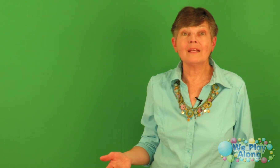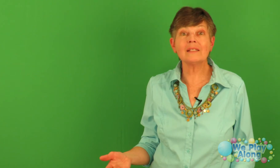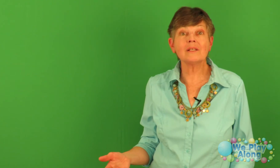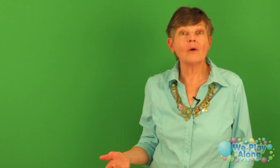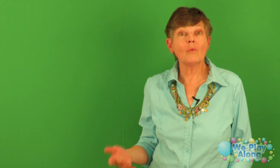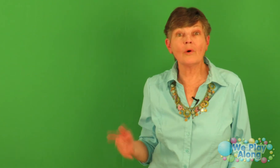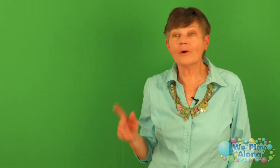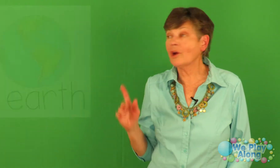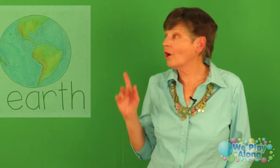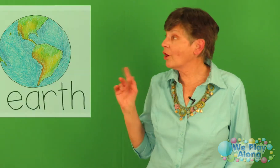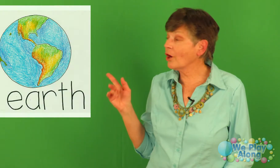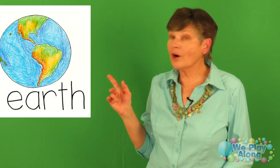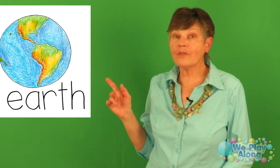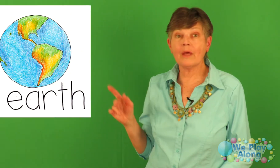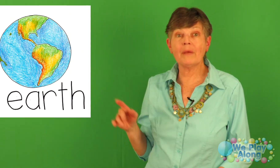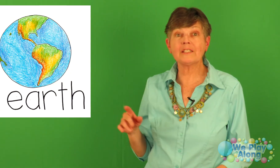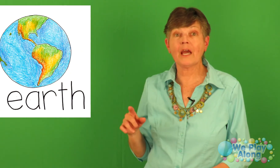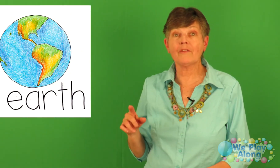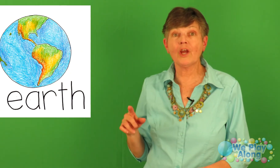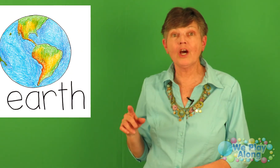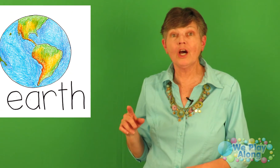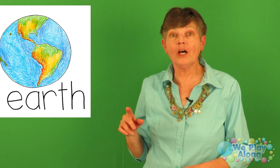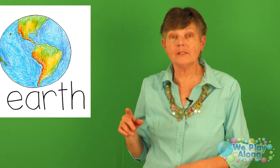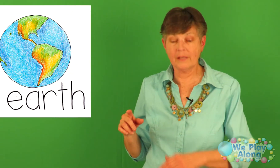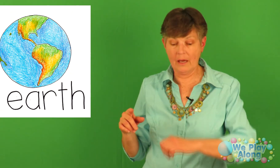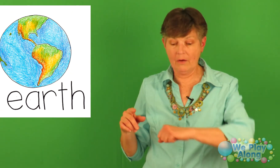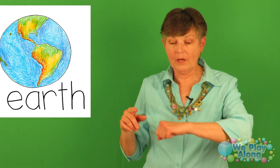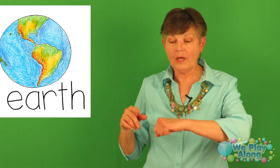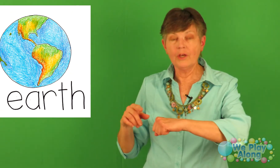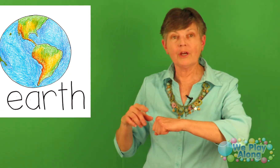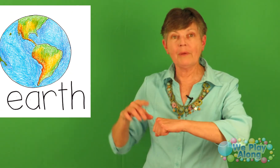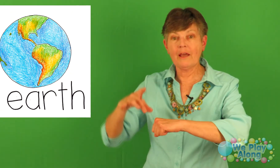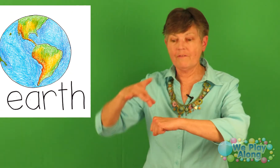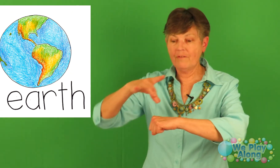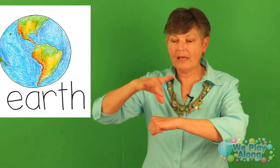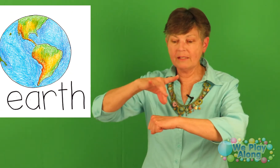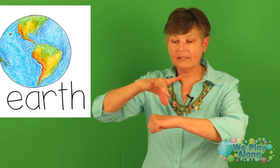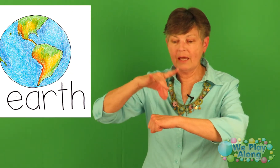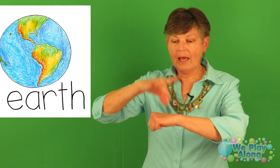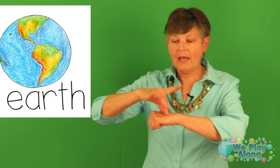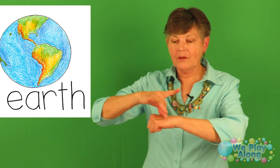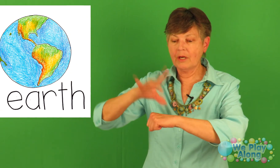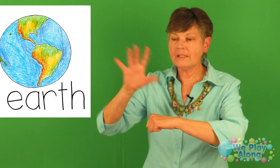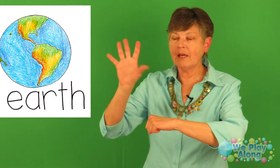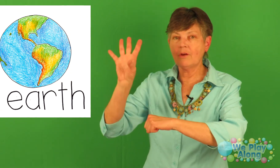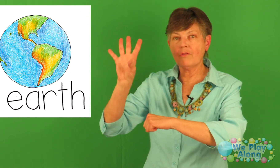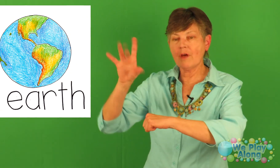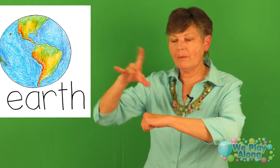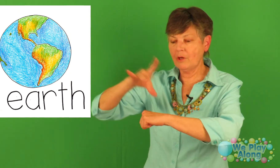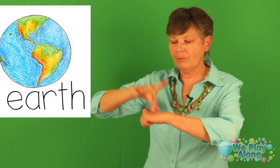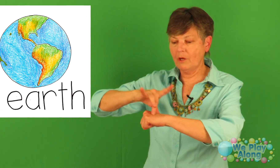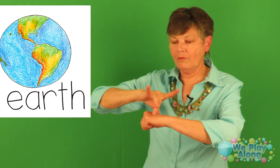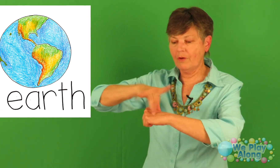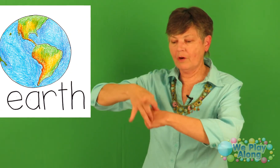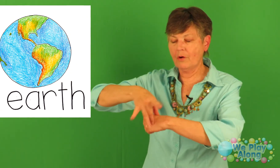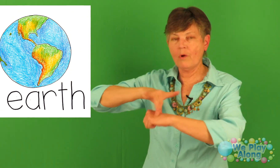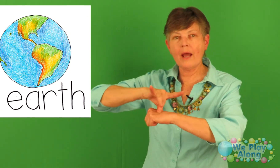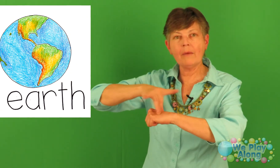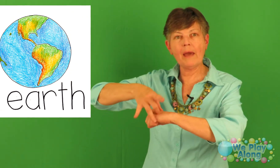this word earth, it makes kind of an sound. You're going to make a fist, and you're going to take your thumb and your middle finger and rock it back